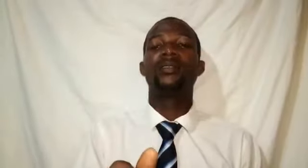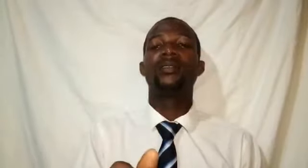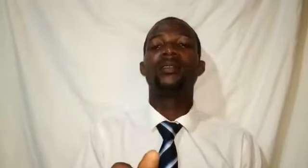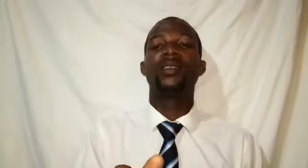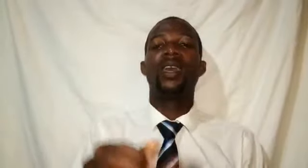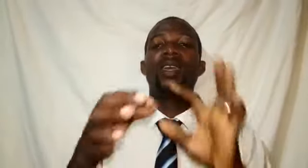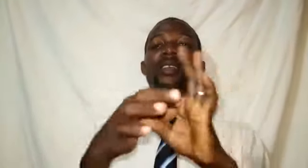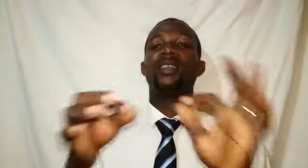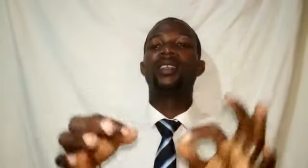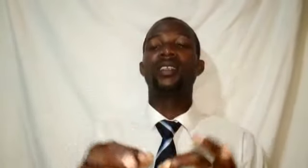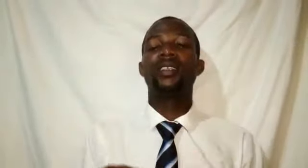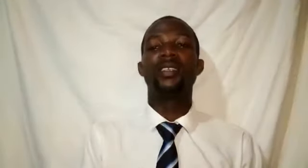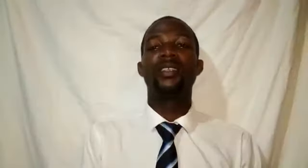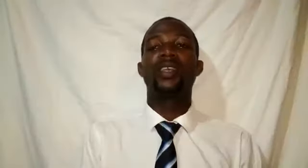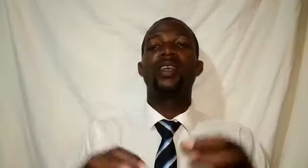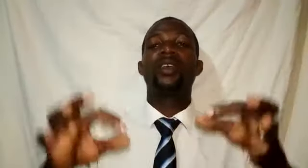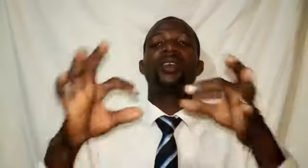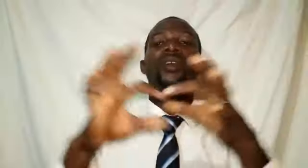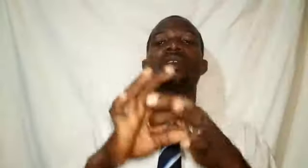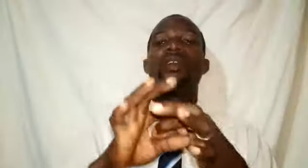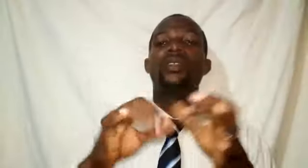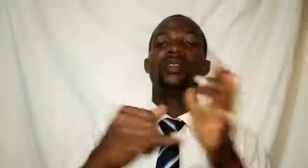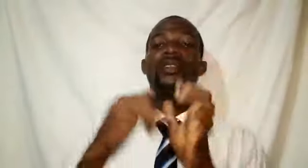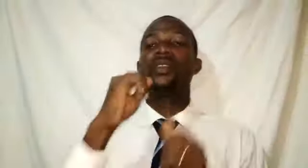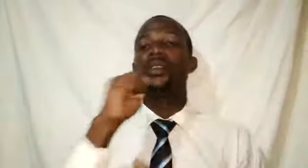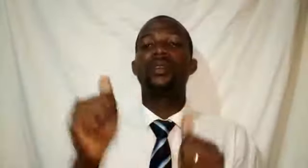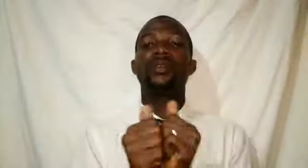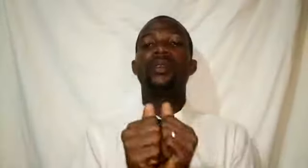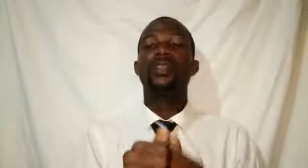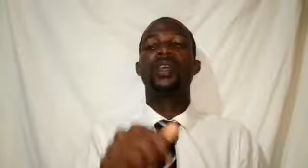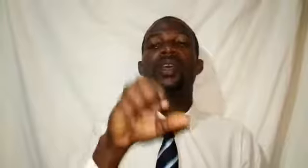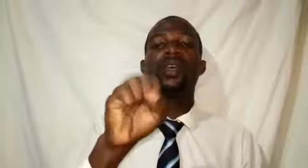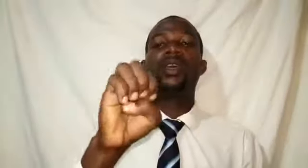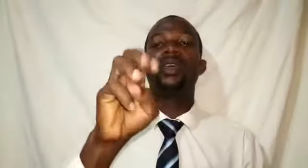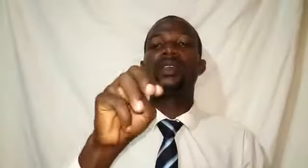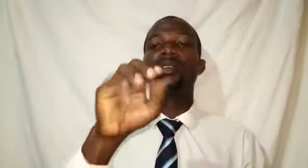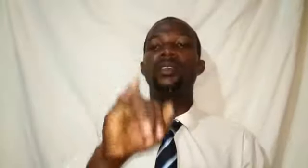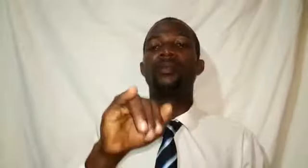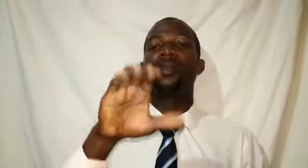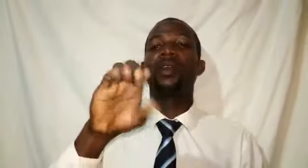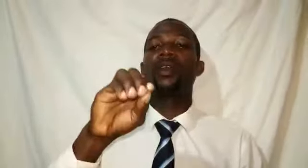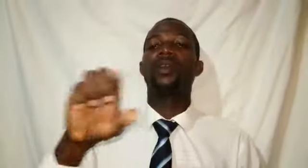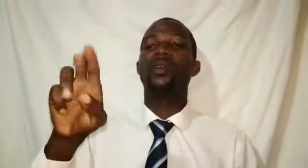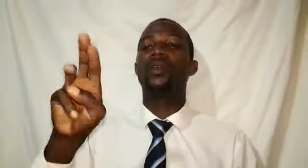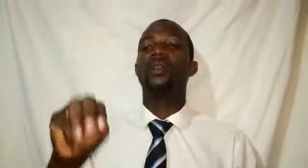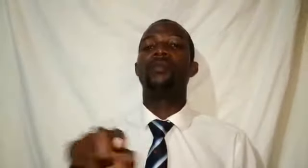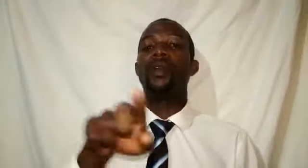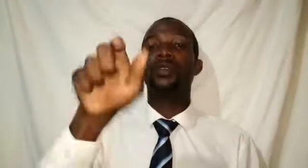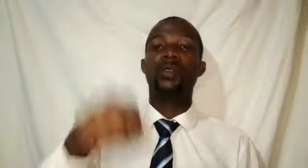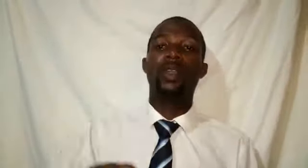with a semicolon. You can read more on